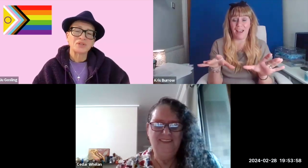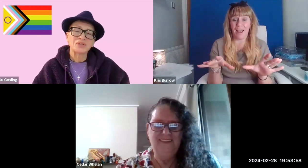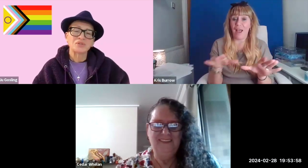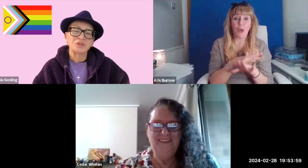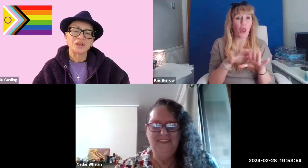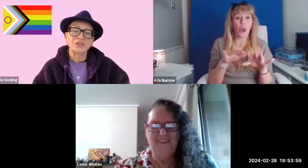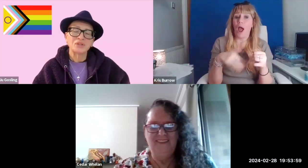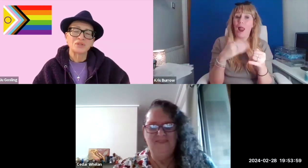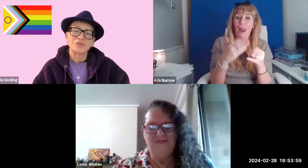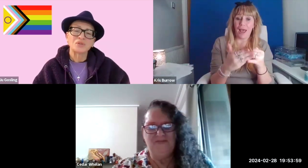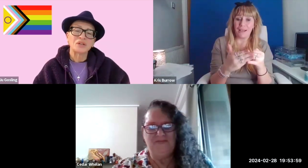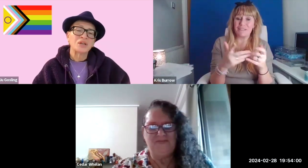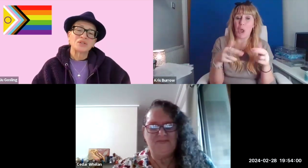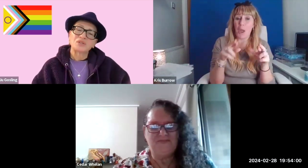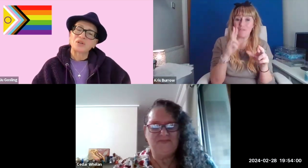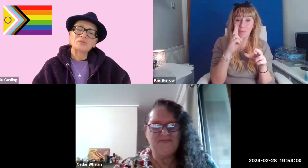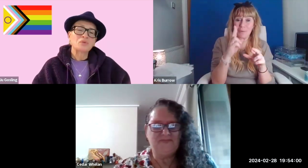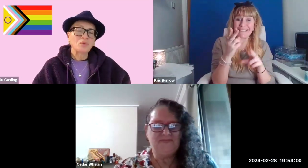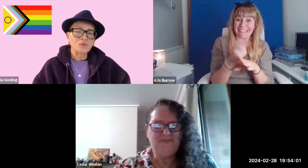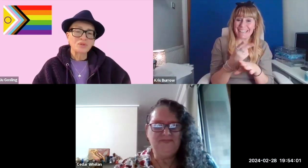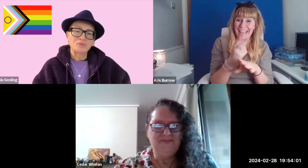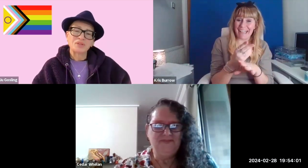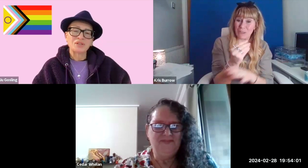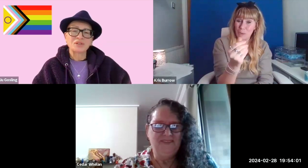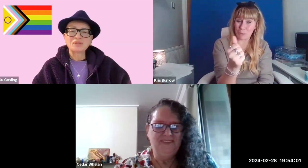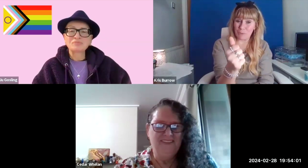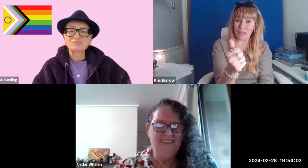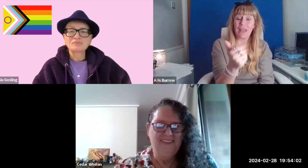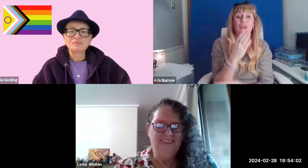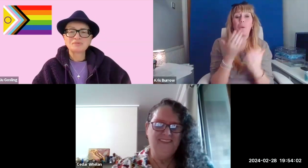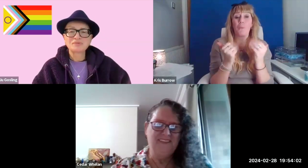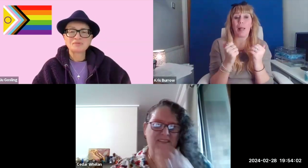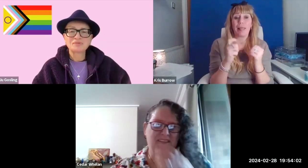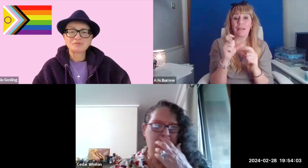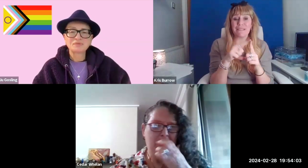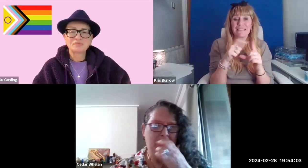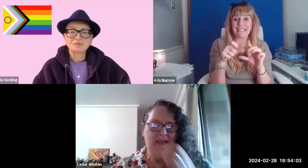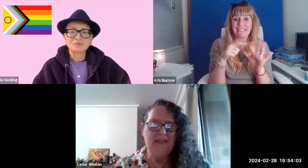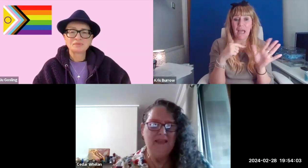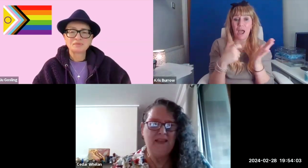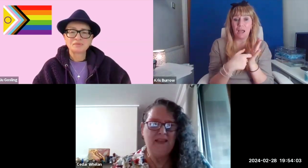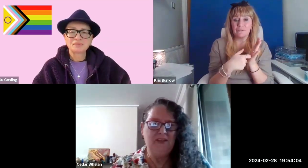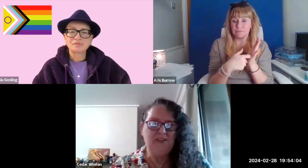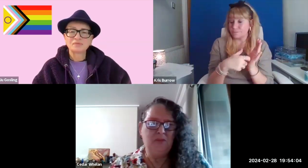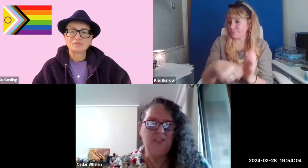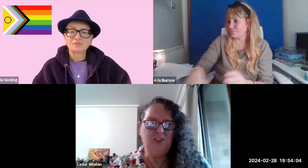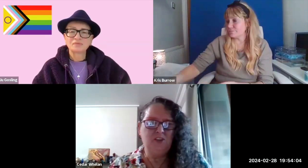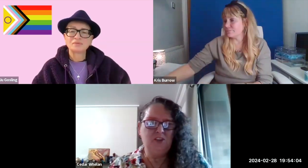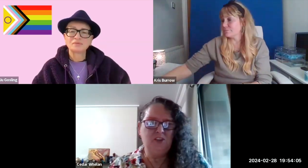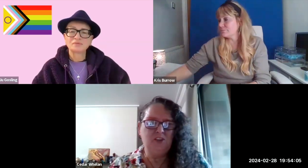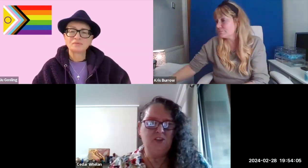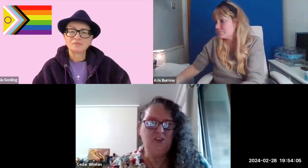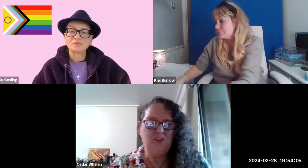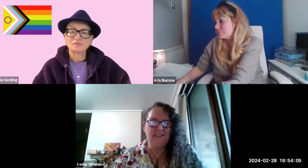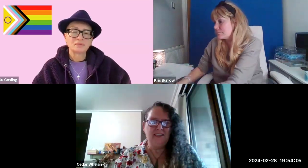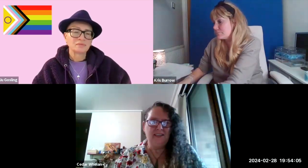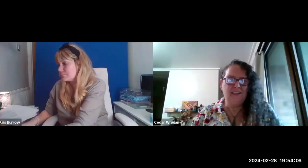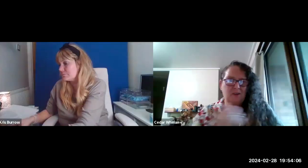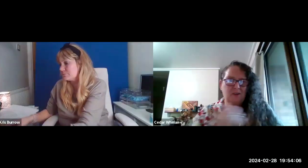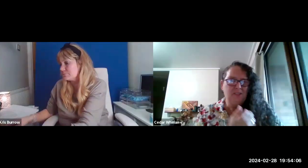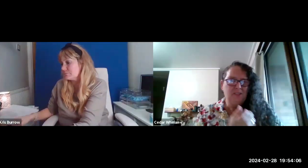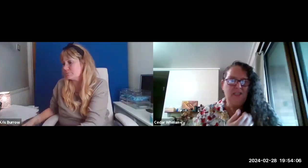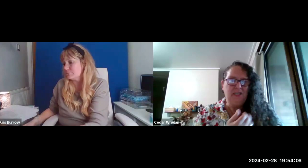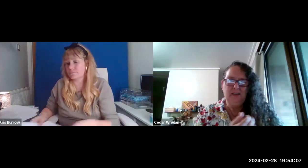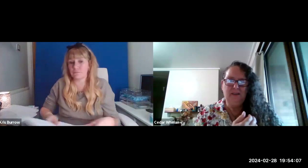be seeing Cedar again soon. So welcome Cedar. Thank you so much, Ju. It's